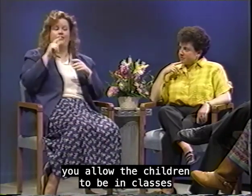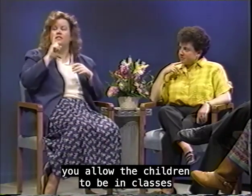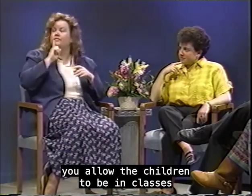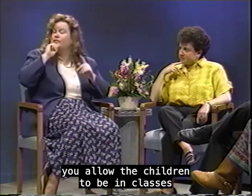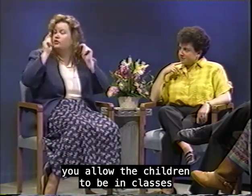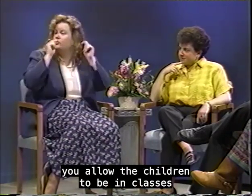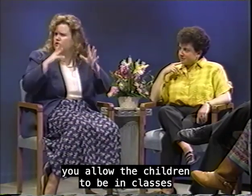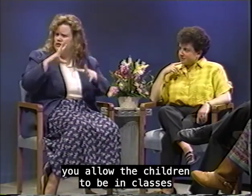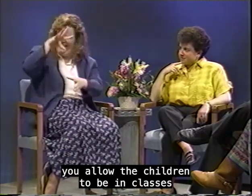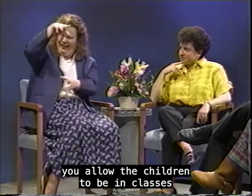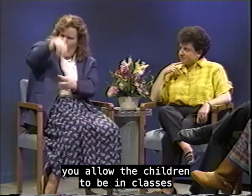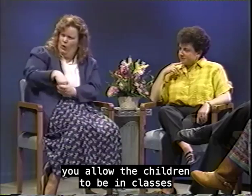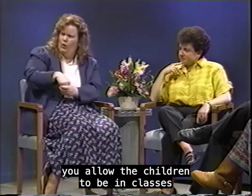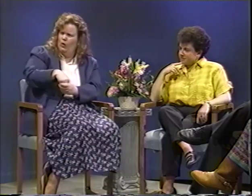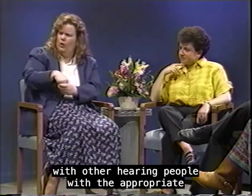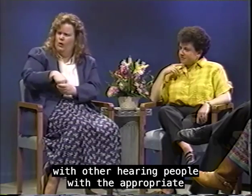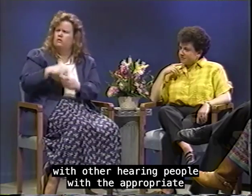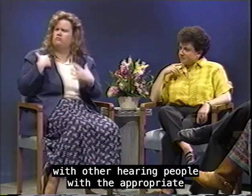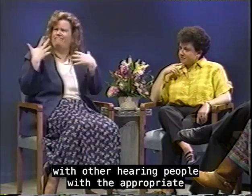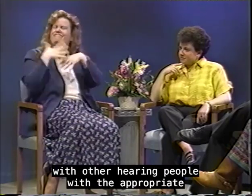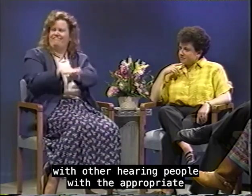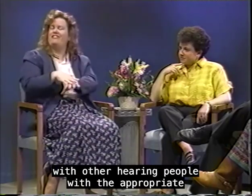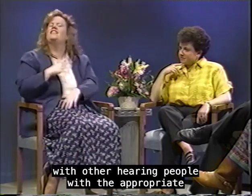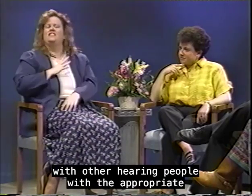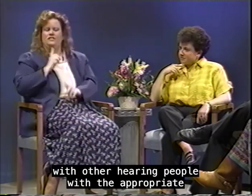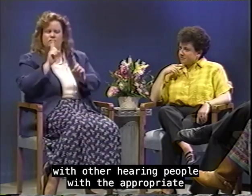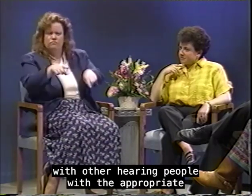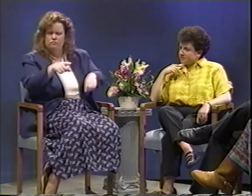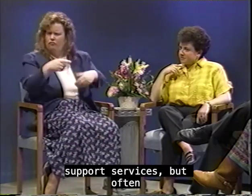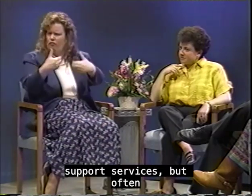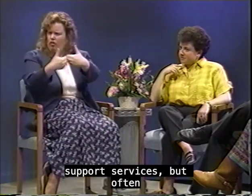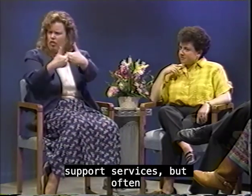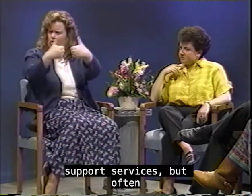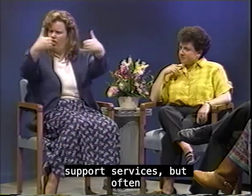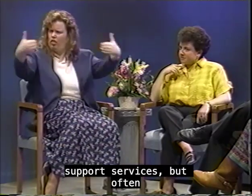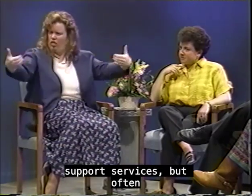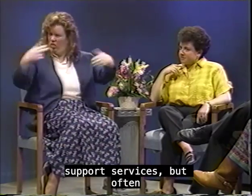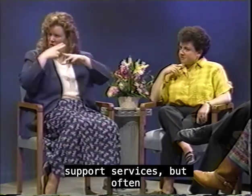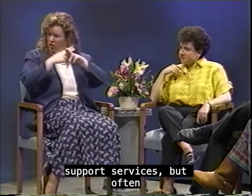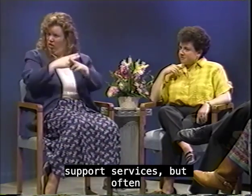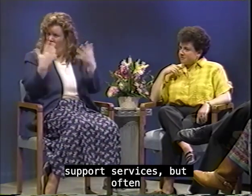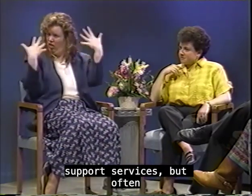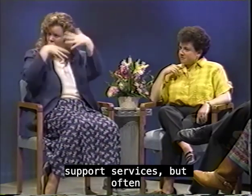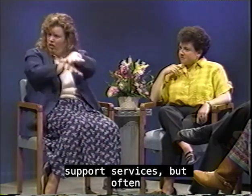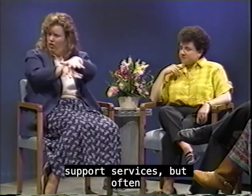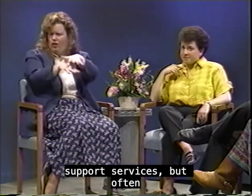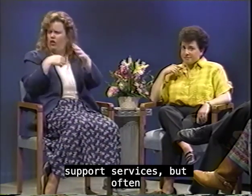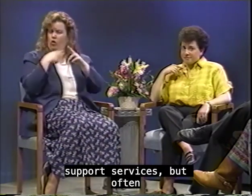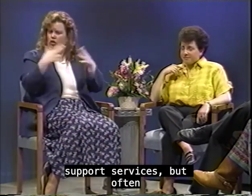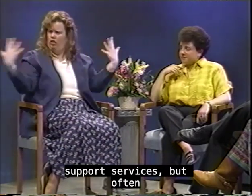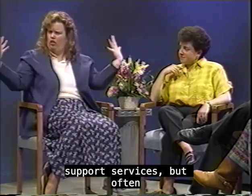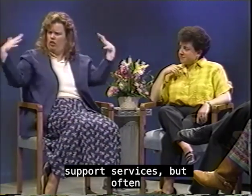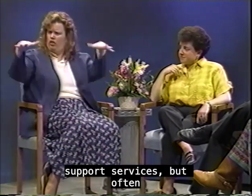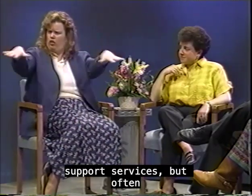allow the children to be in classes with other hearing people with the appropriate support services. But often they call